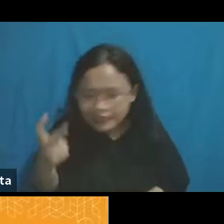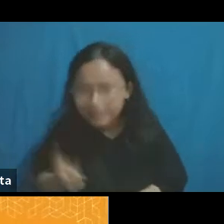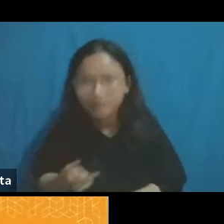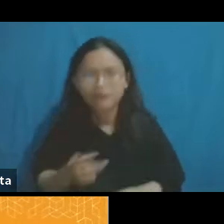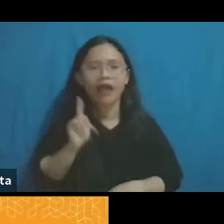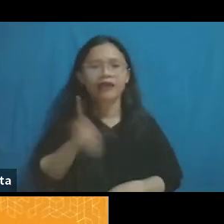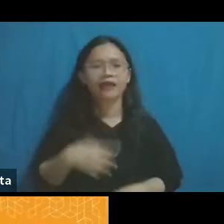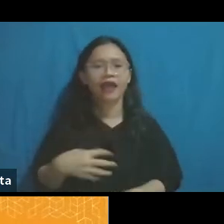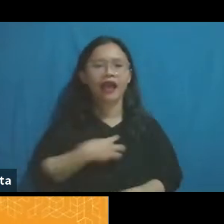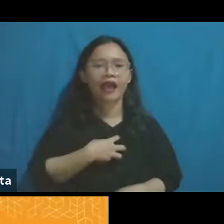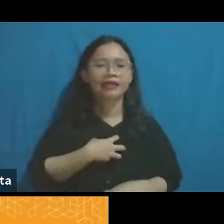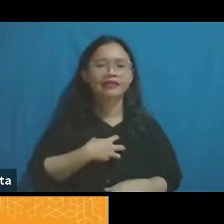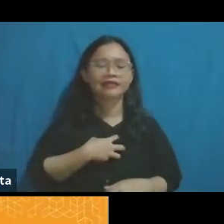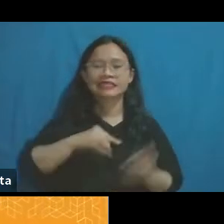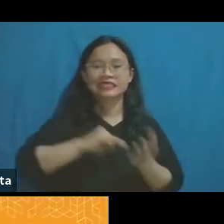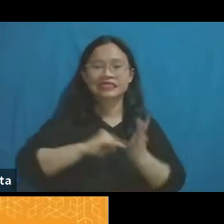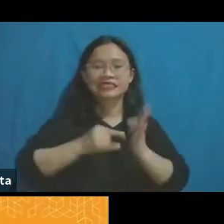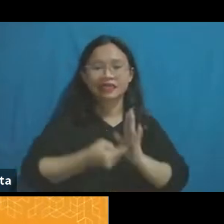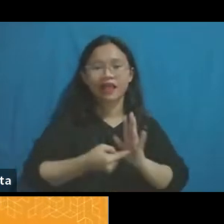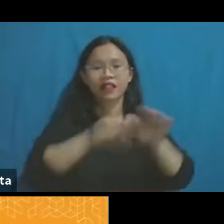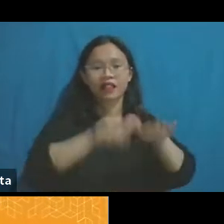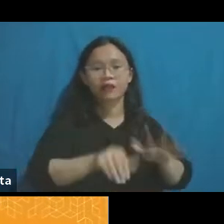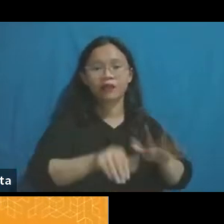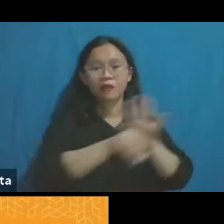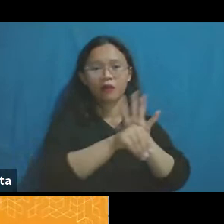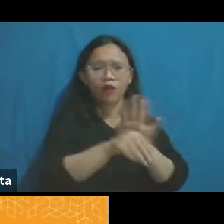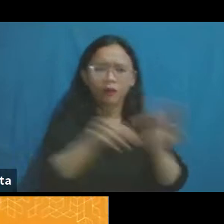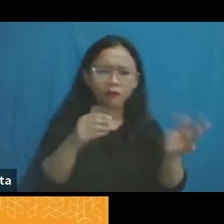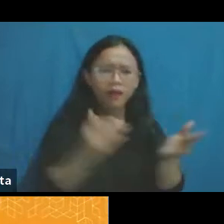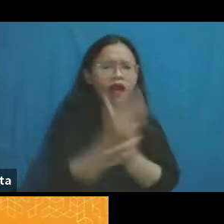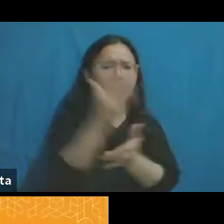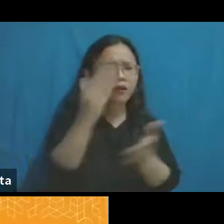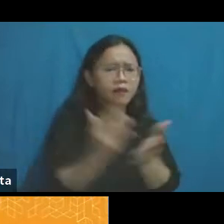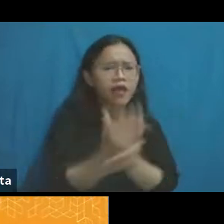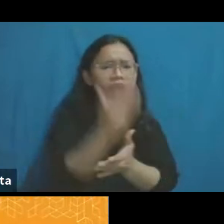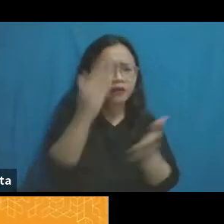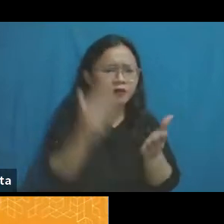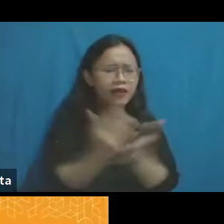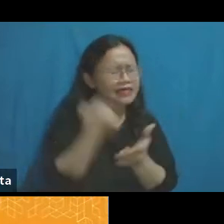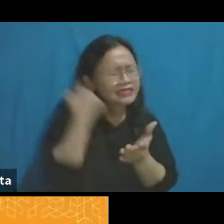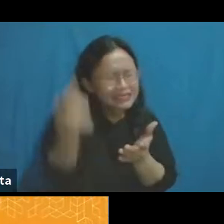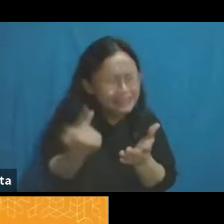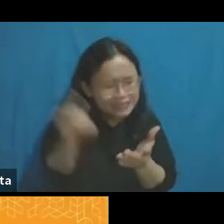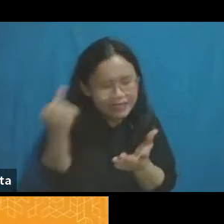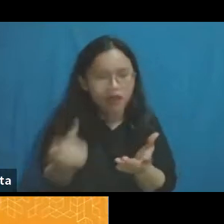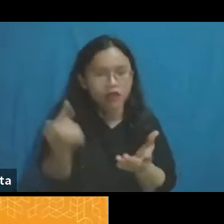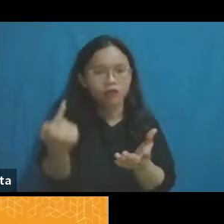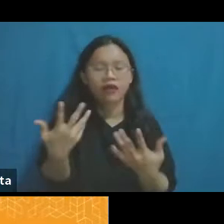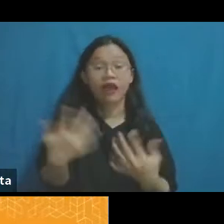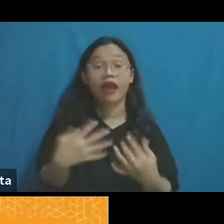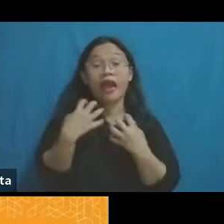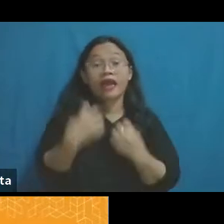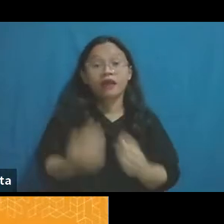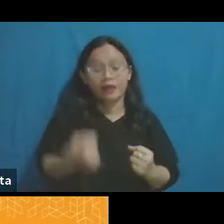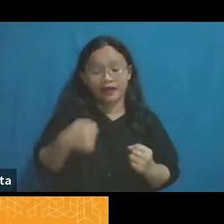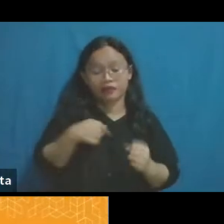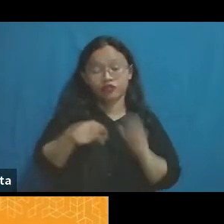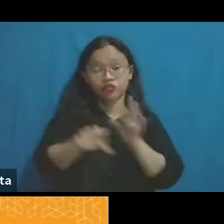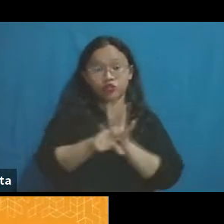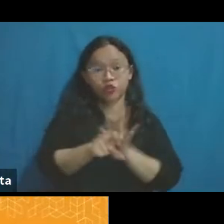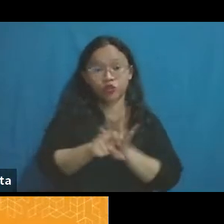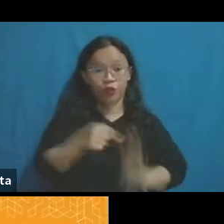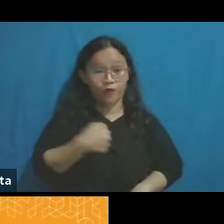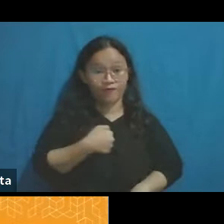think we hope that this kind of research and a report that we try